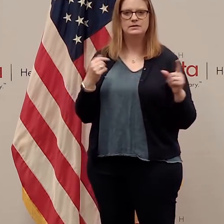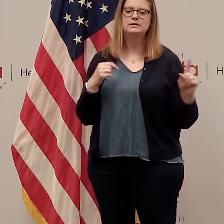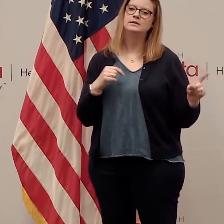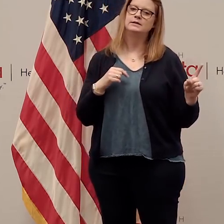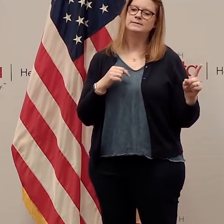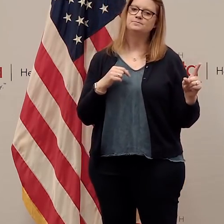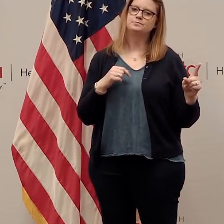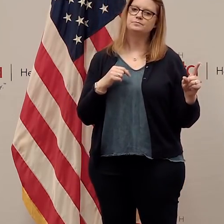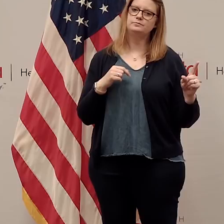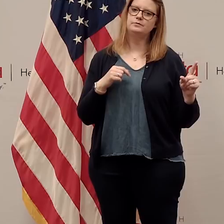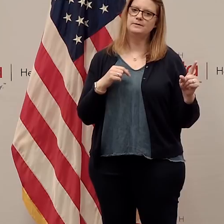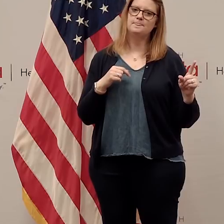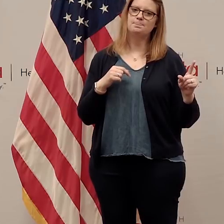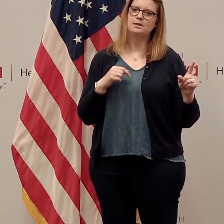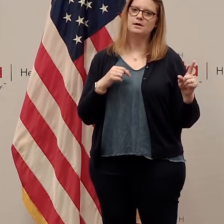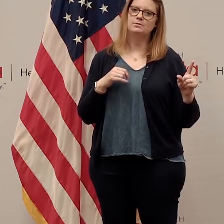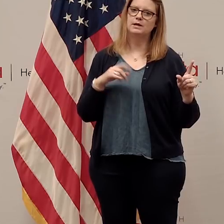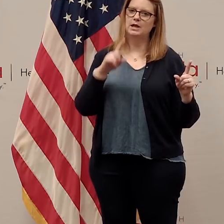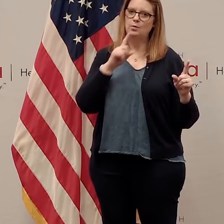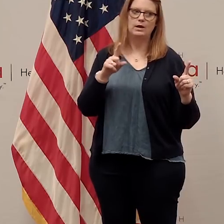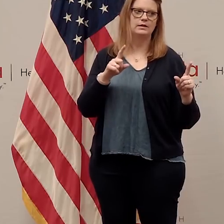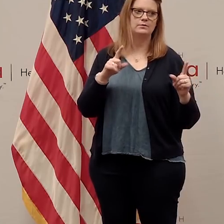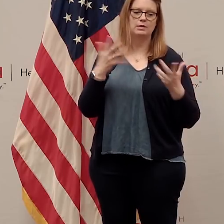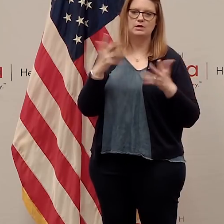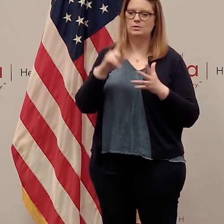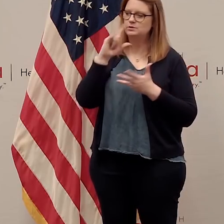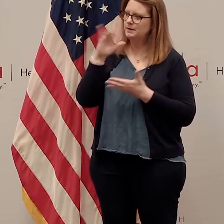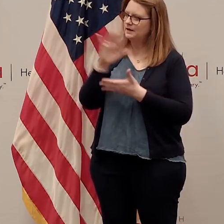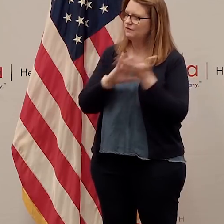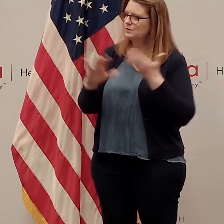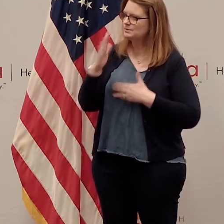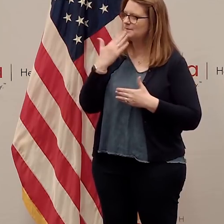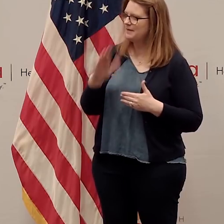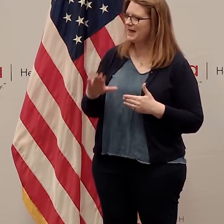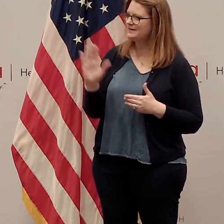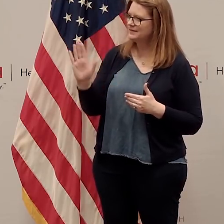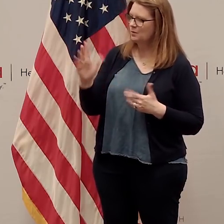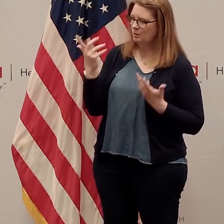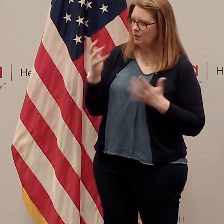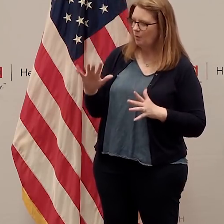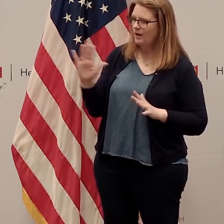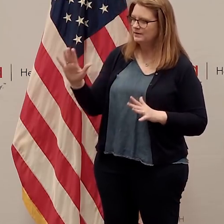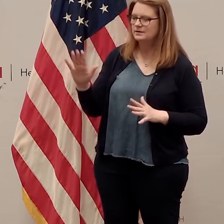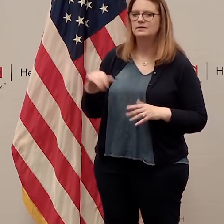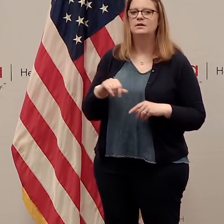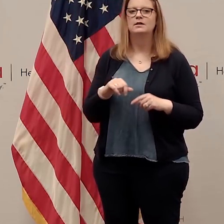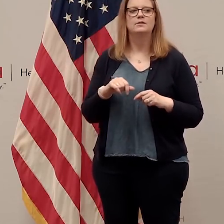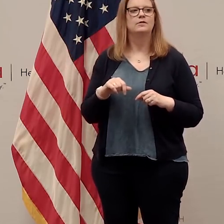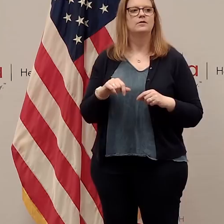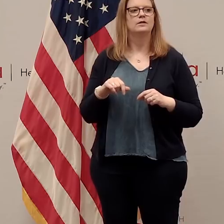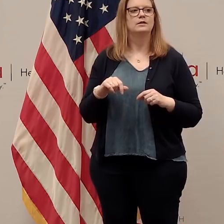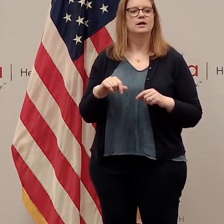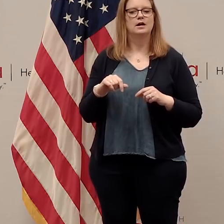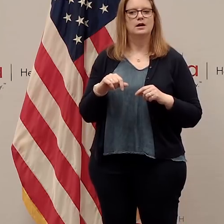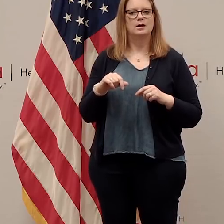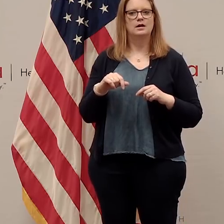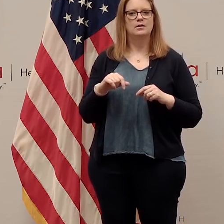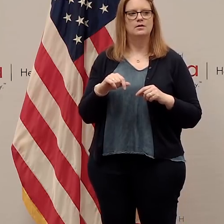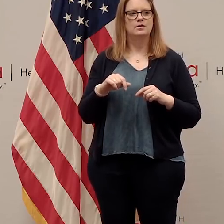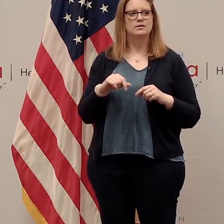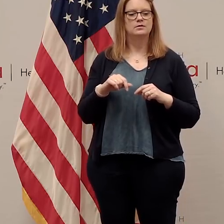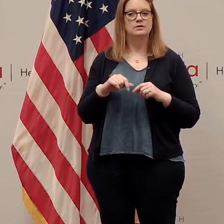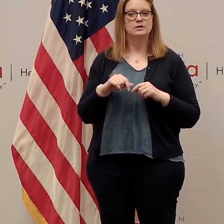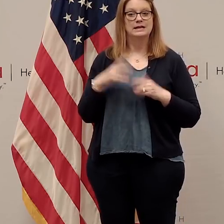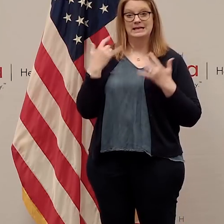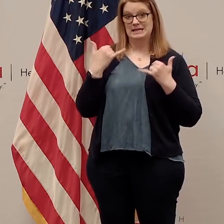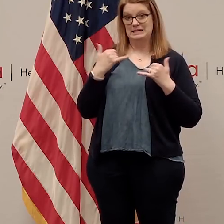to signal clearly, and we don't want you to be confused. That'd be a bad thing, so we don't want that. I'll signal even more clear. What the